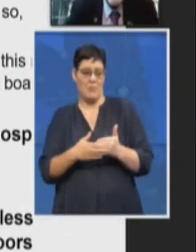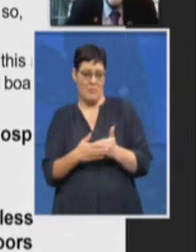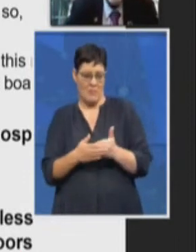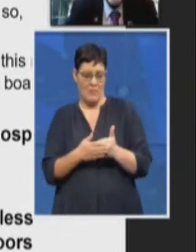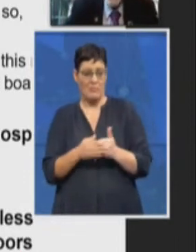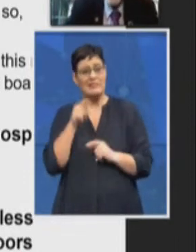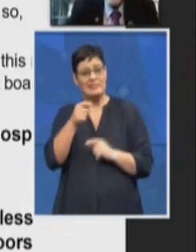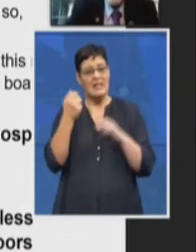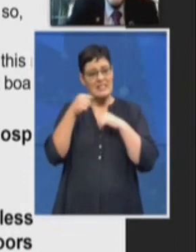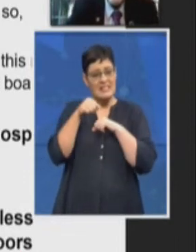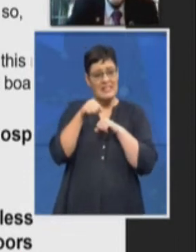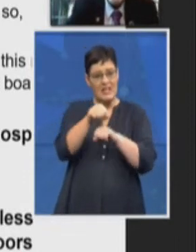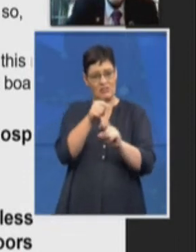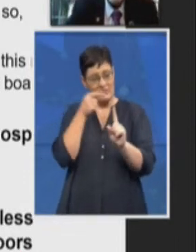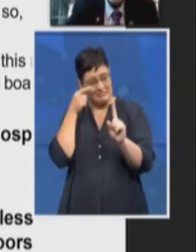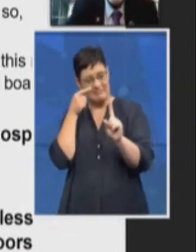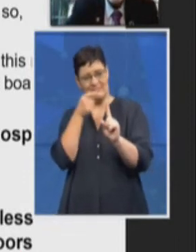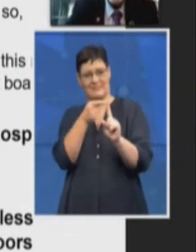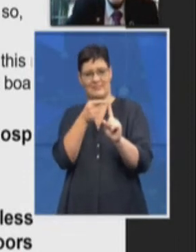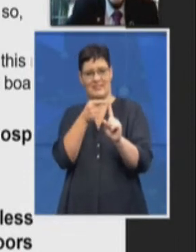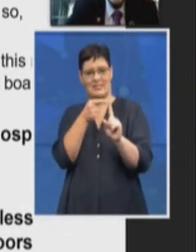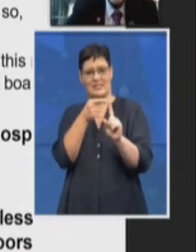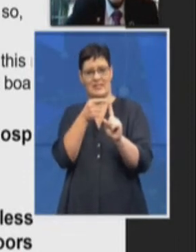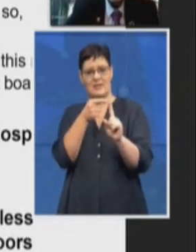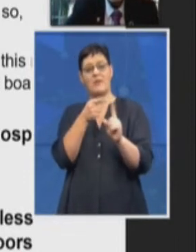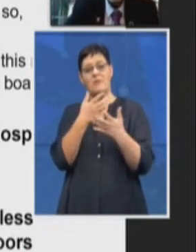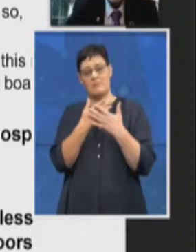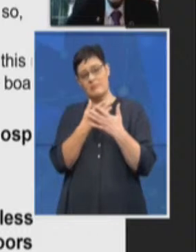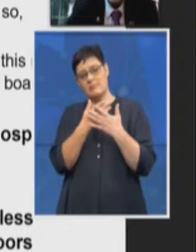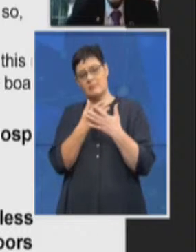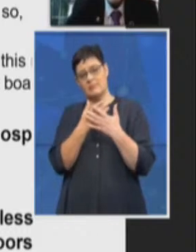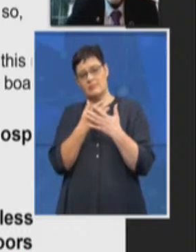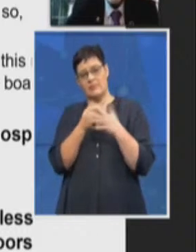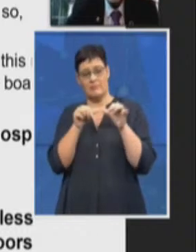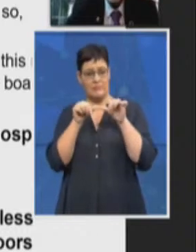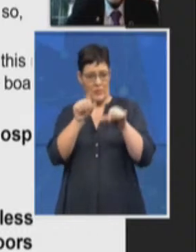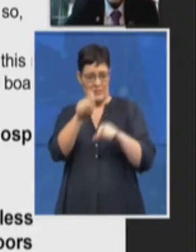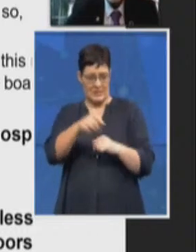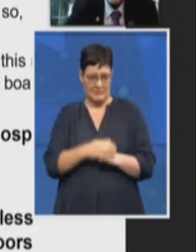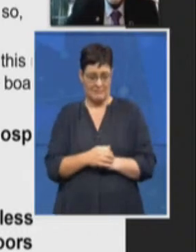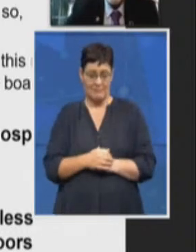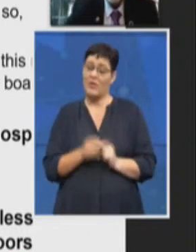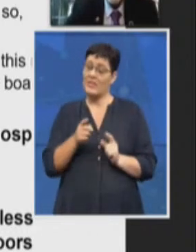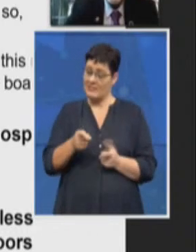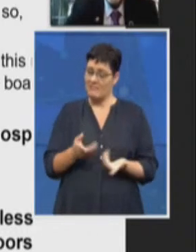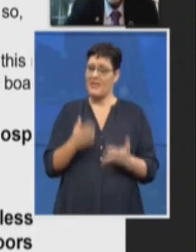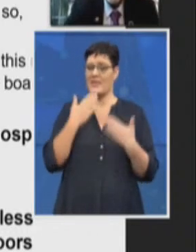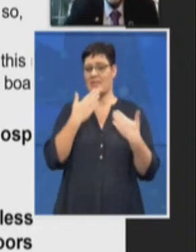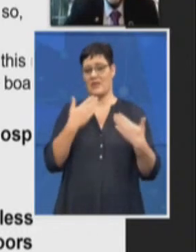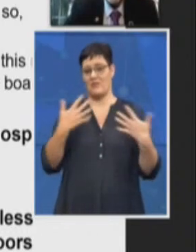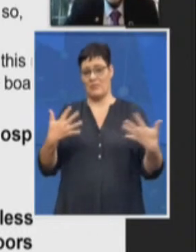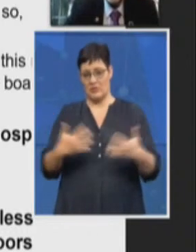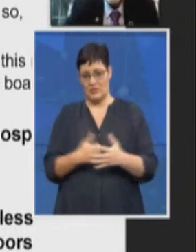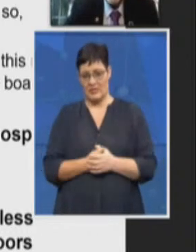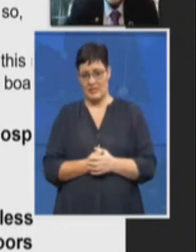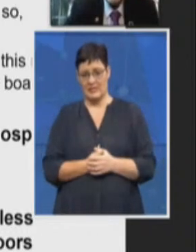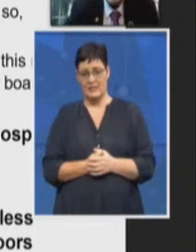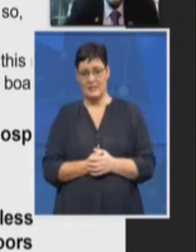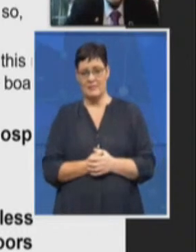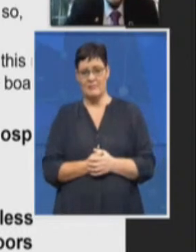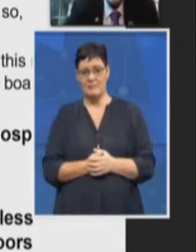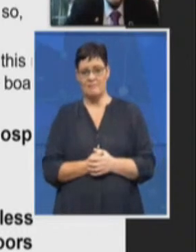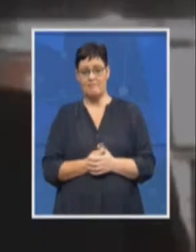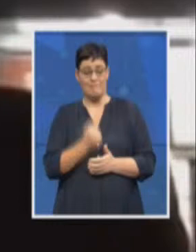which we should be heading. On that note, Minister, thank you very much. I'm sorry I have to leave you, but I hope that was